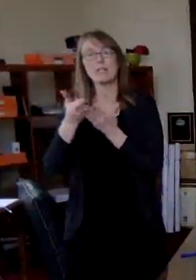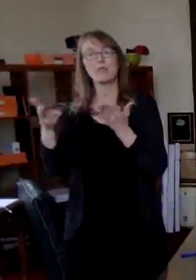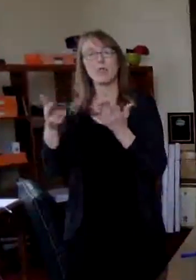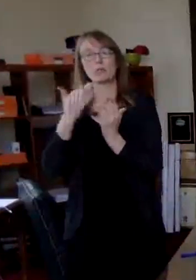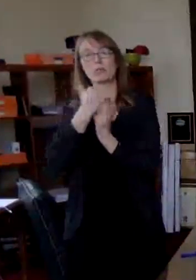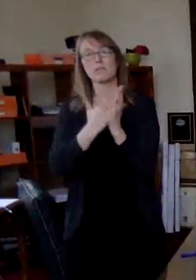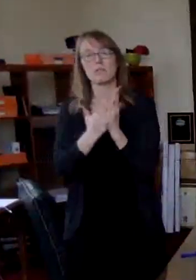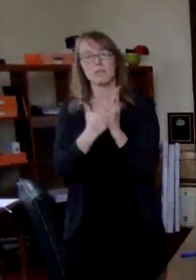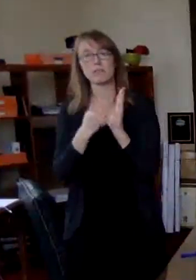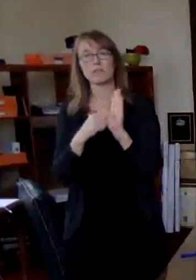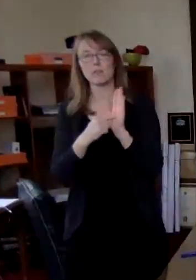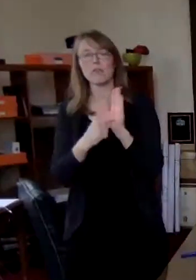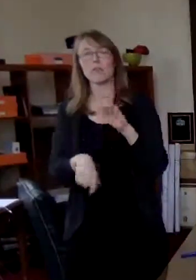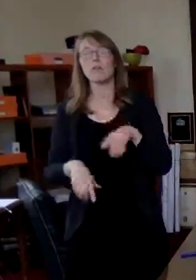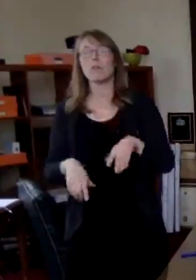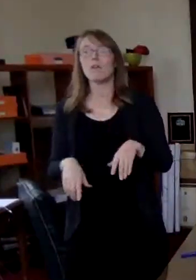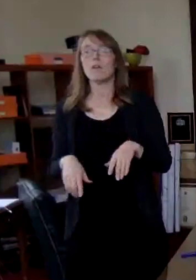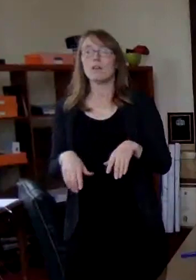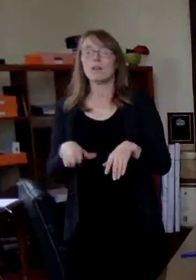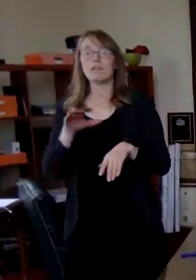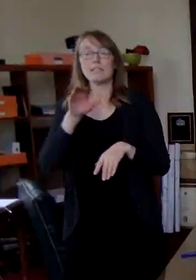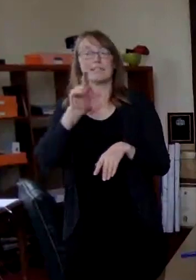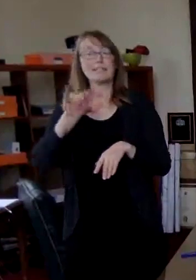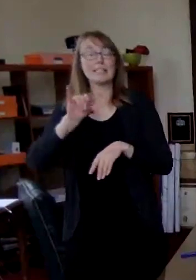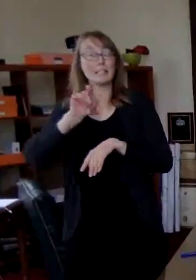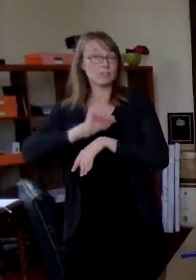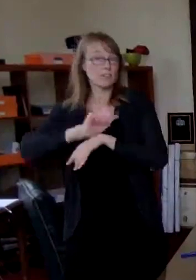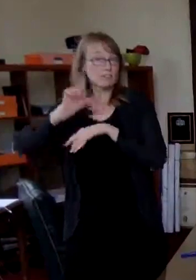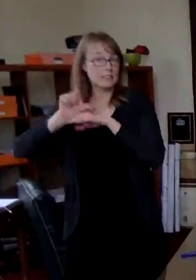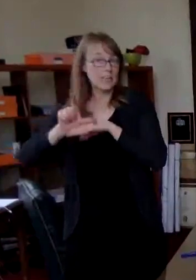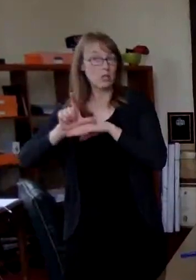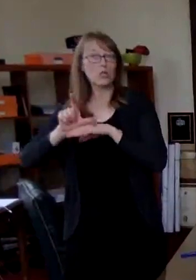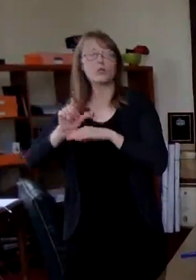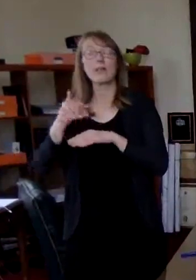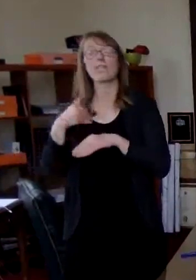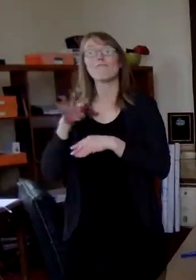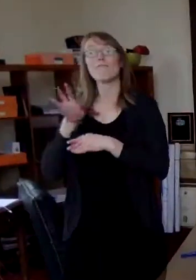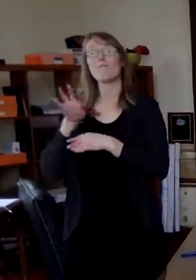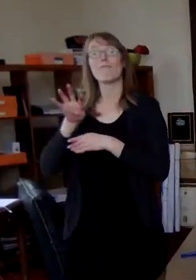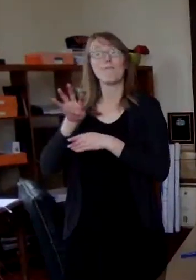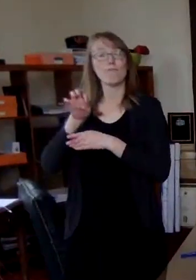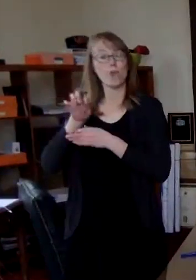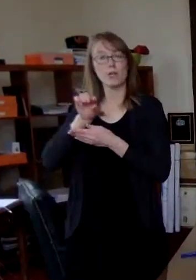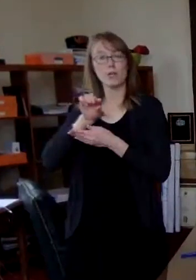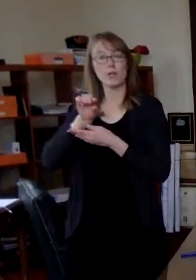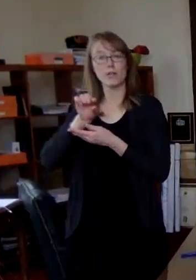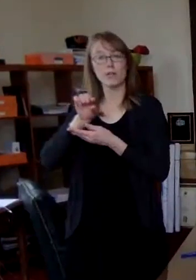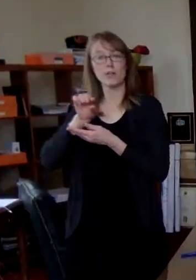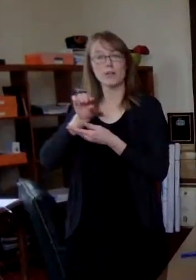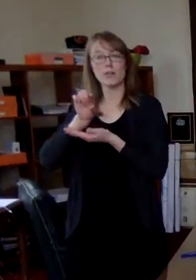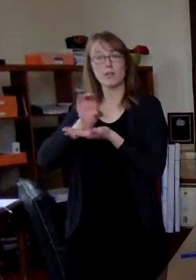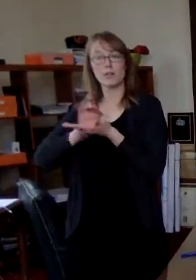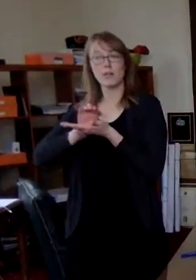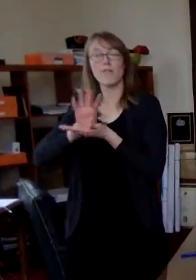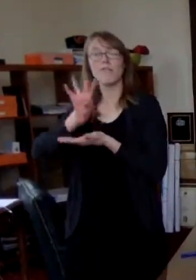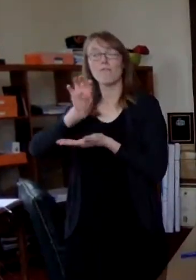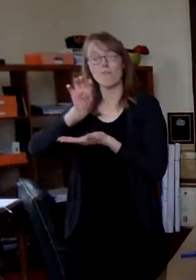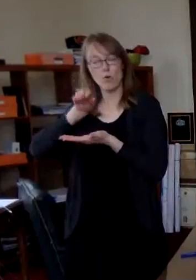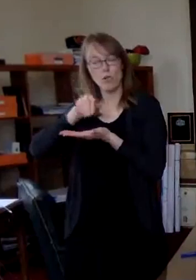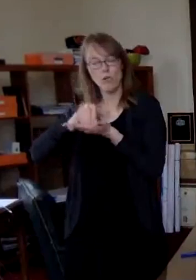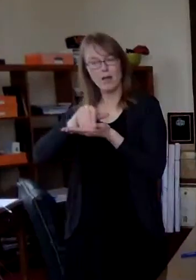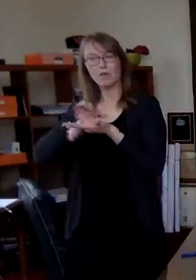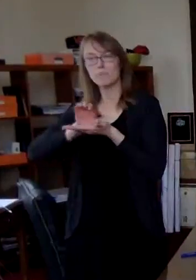examples. The city of St. Louis put $400,000 into a fund. St. Louis County SLEDP put $350,000 into a